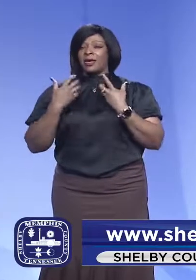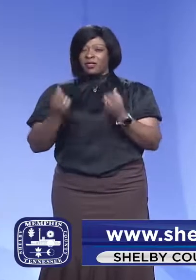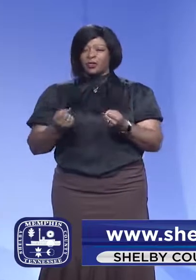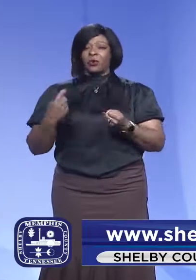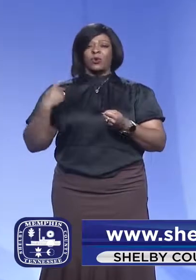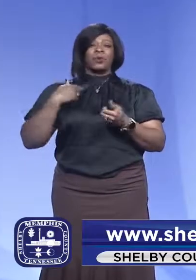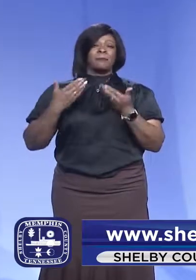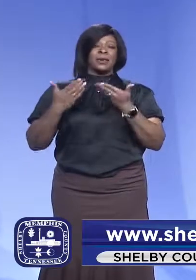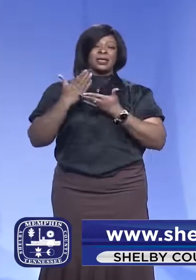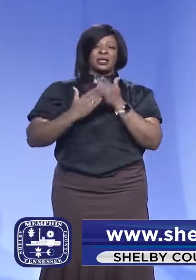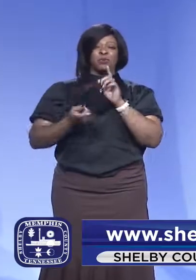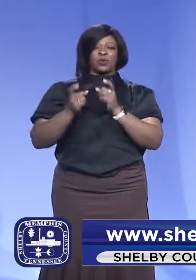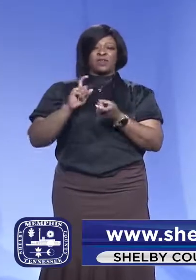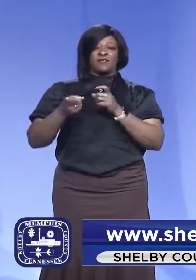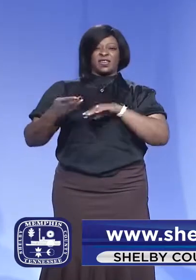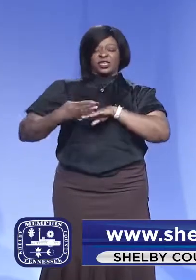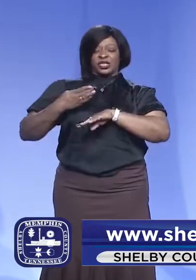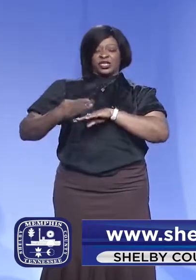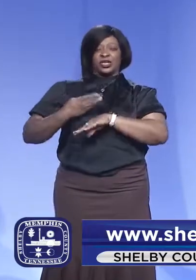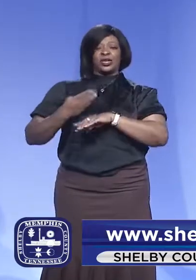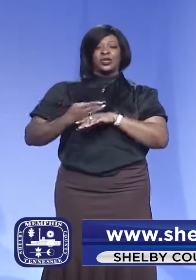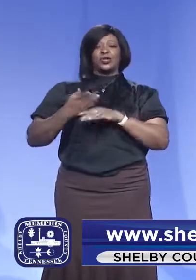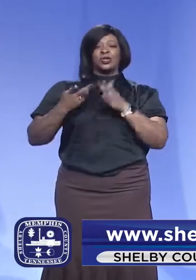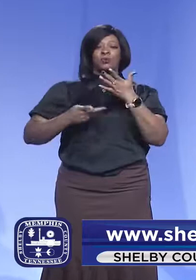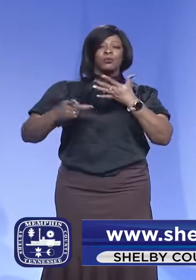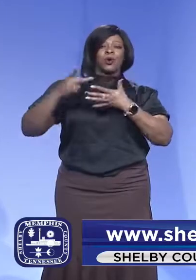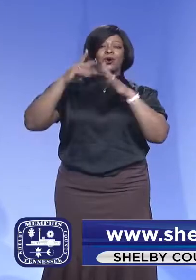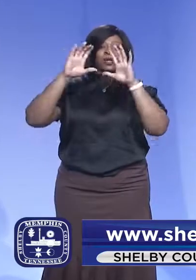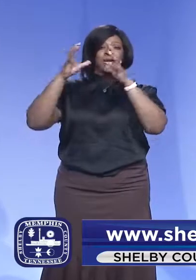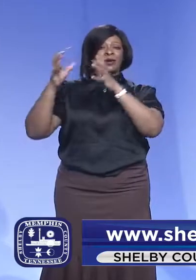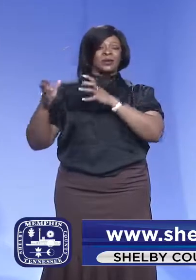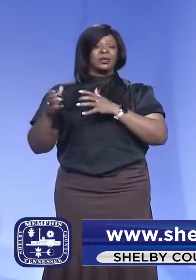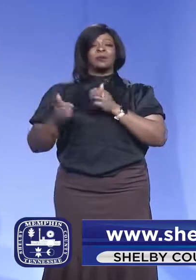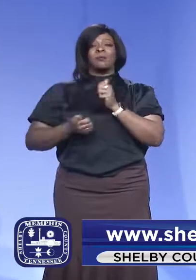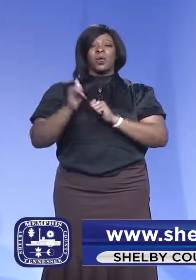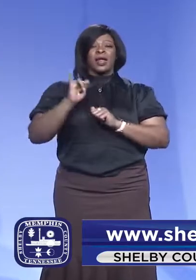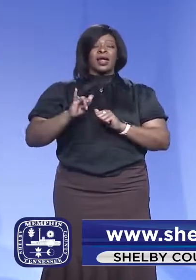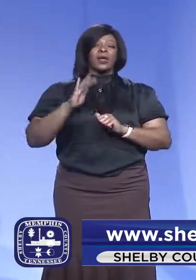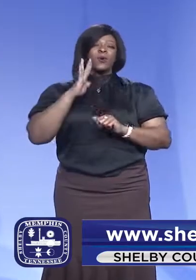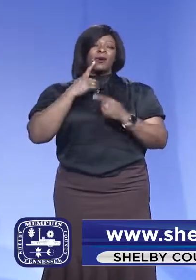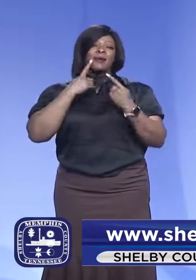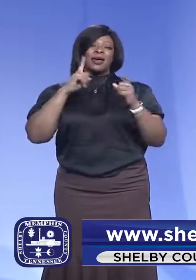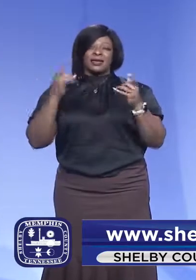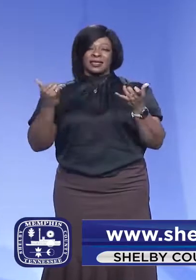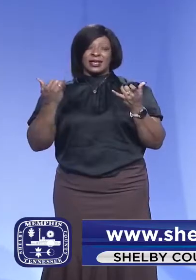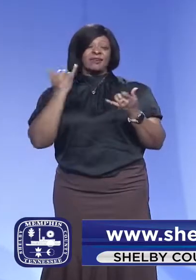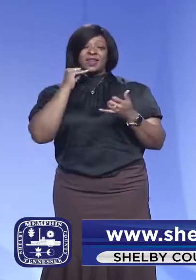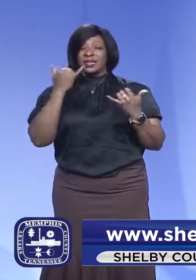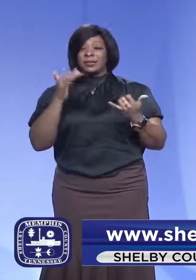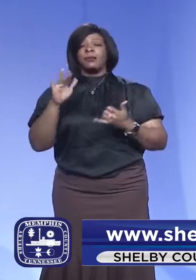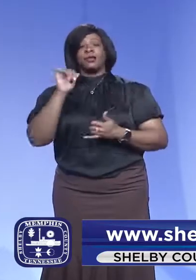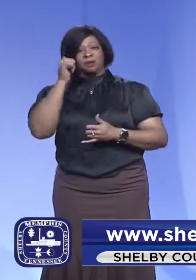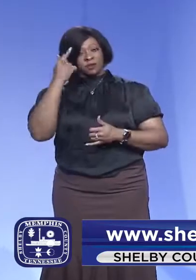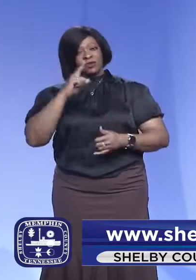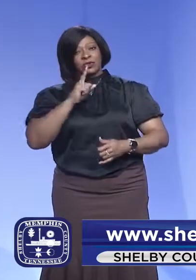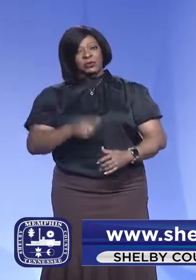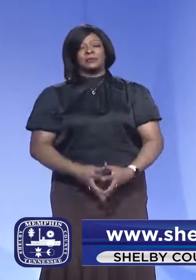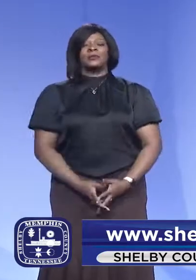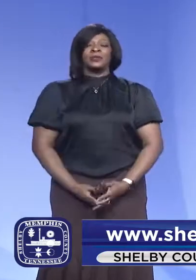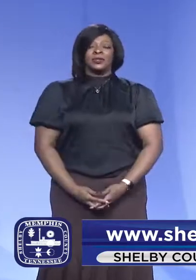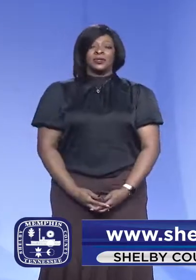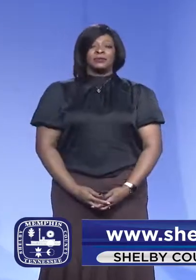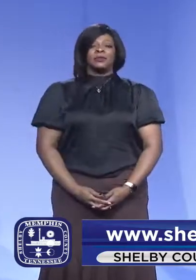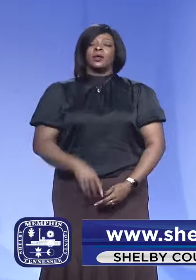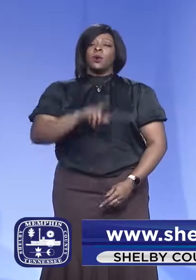be making some revisions to the priority categories, likely to be announced today, and if not today, then by tomorrow. So